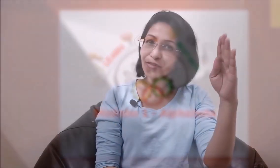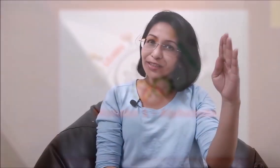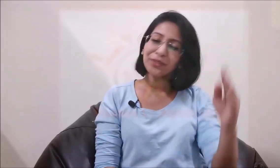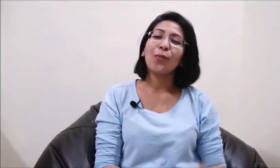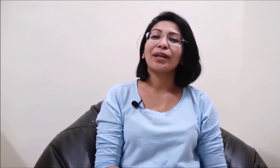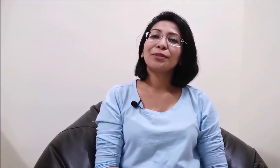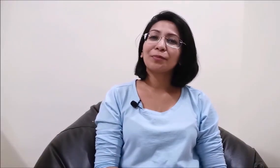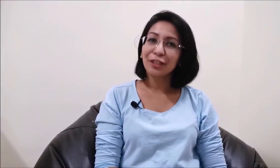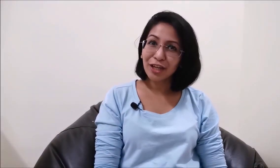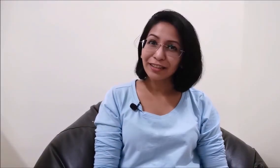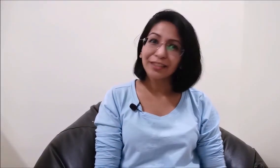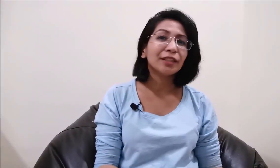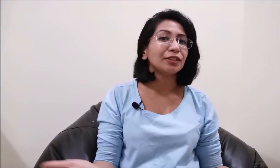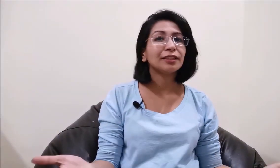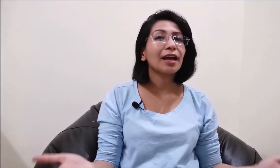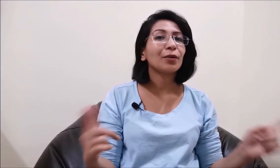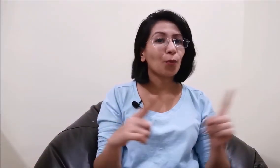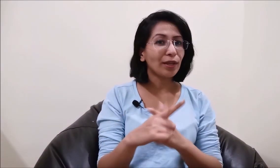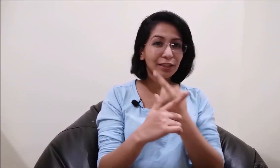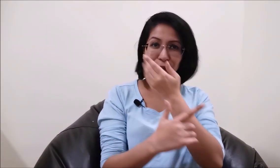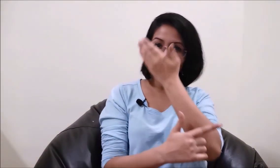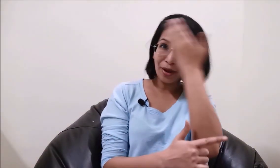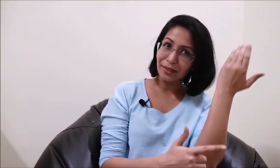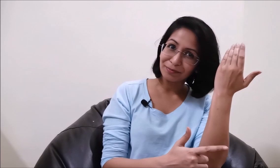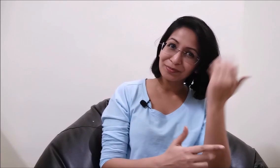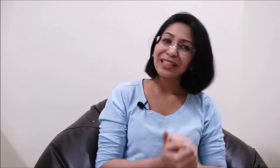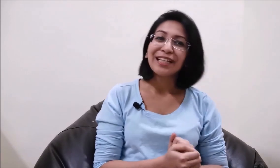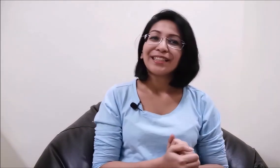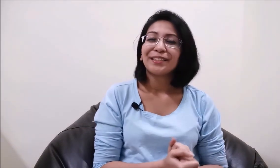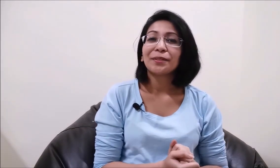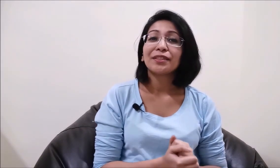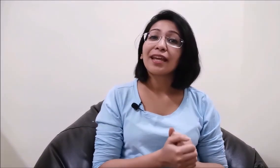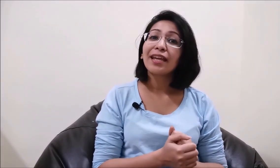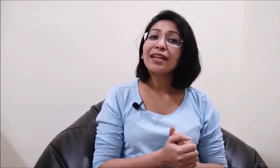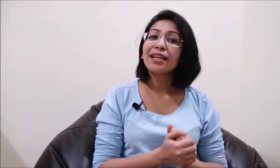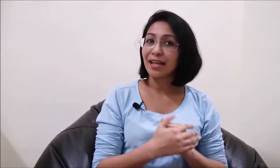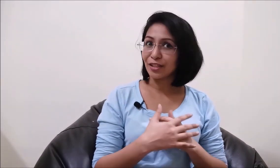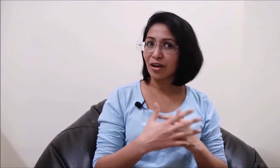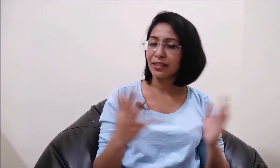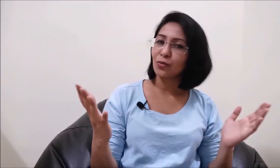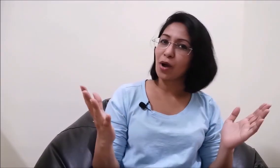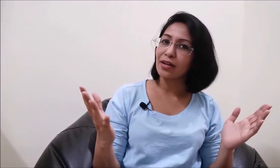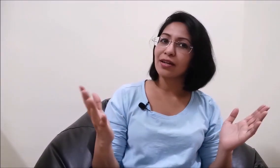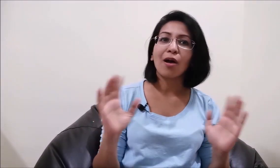Hi friends, welcome to my channel Learn to Sign with Joanna. So today is our lesson 1